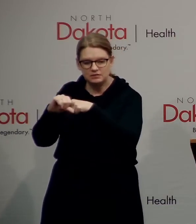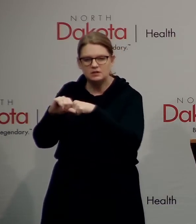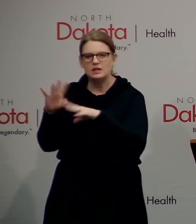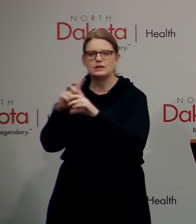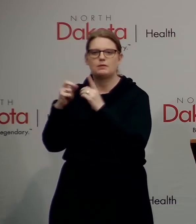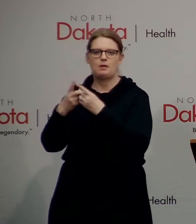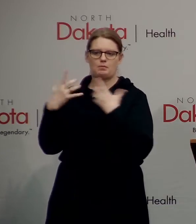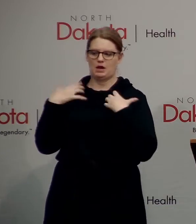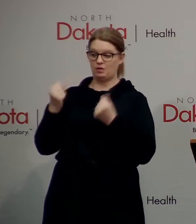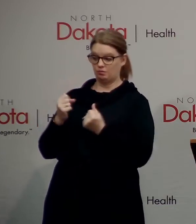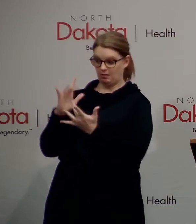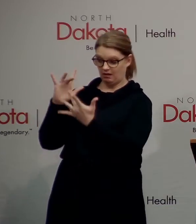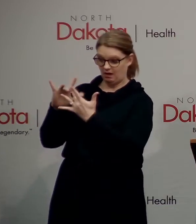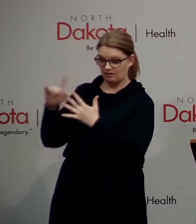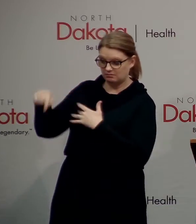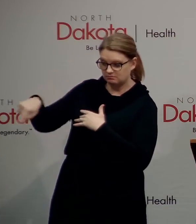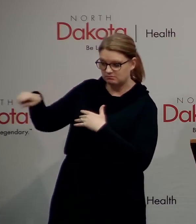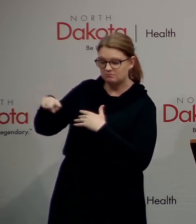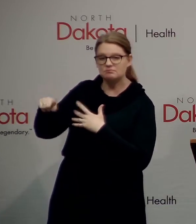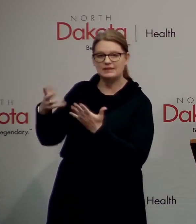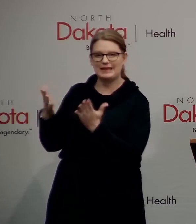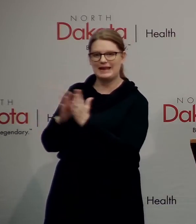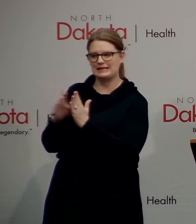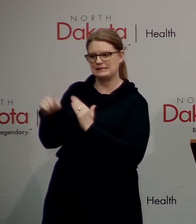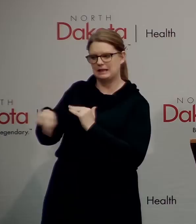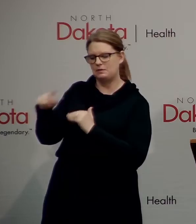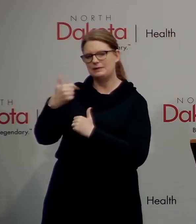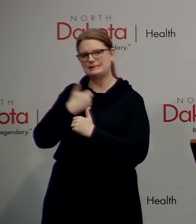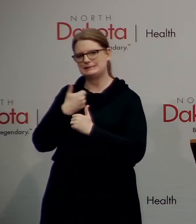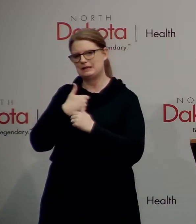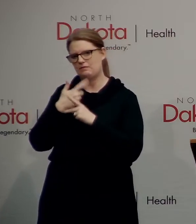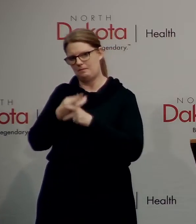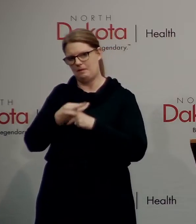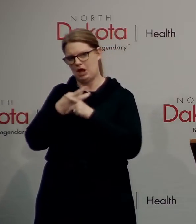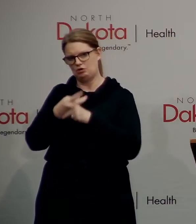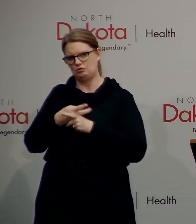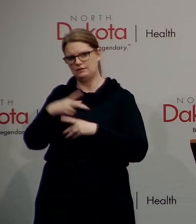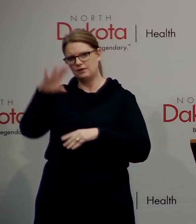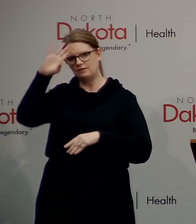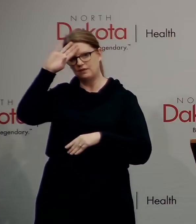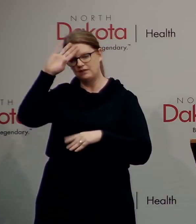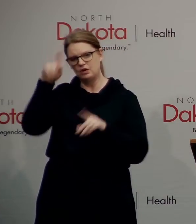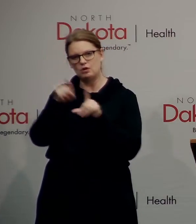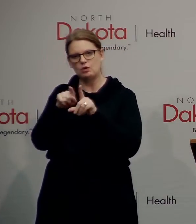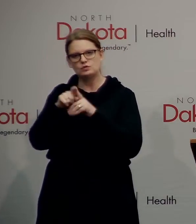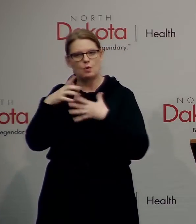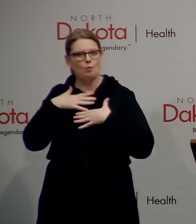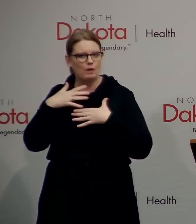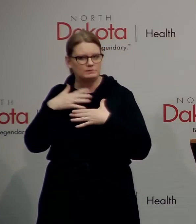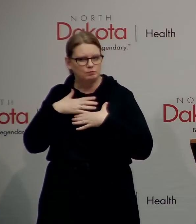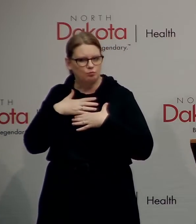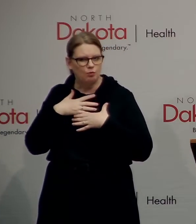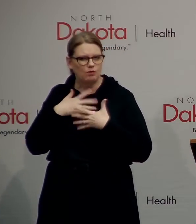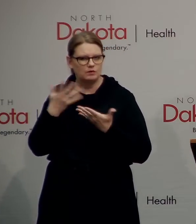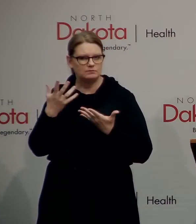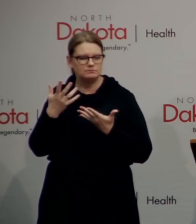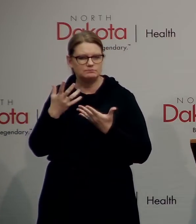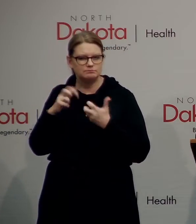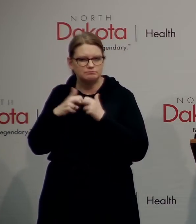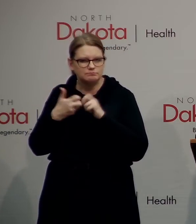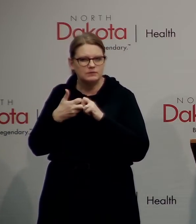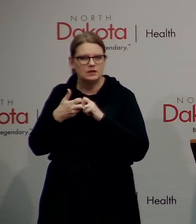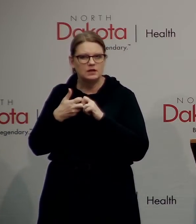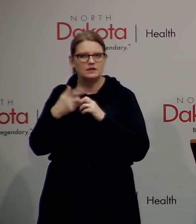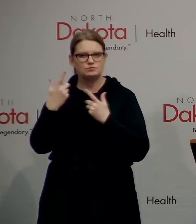those individuals and ask them to be self-monitoring for fever and respiratory systems as we try to contain